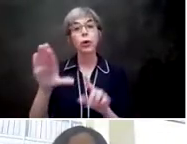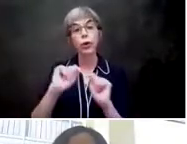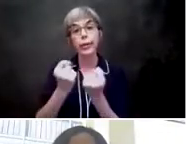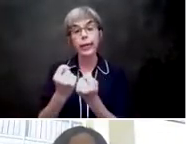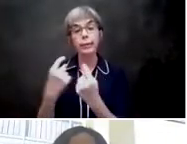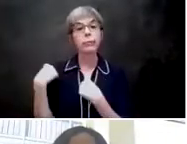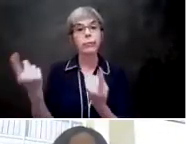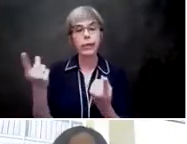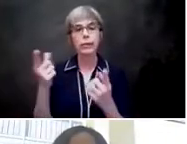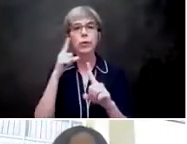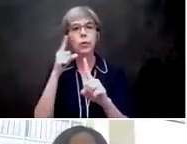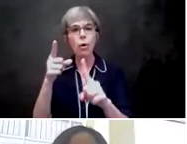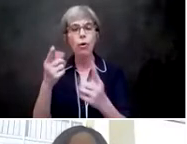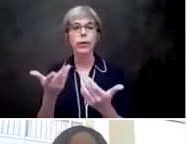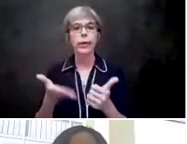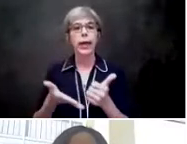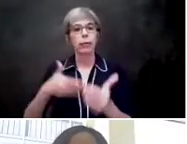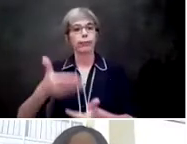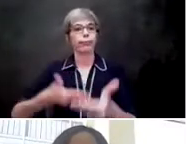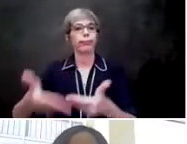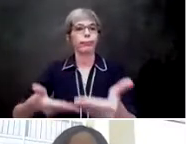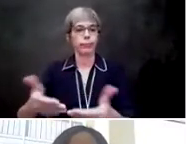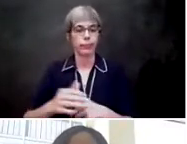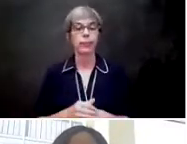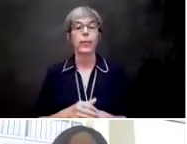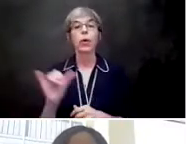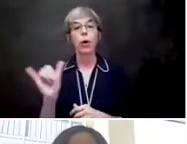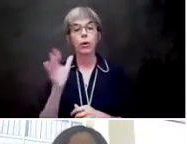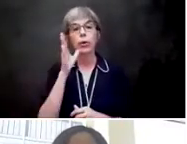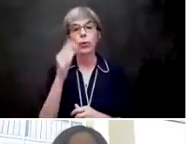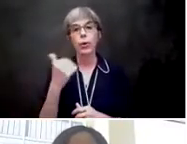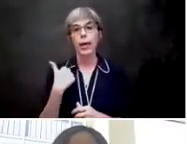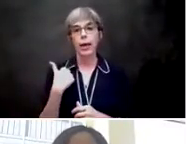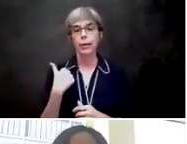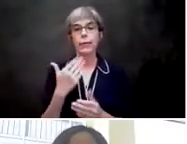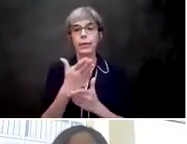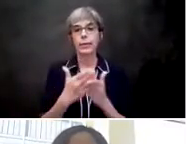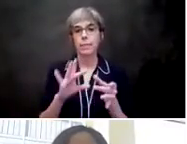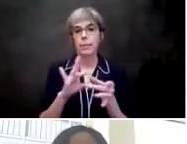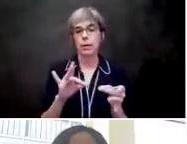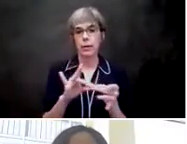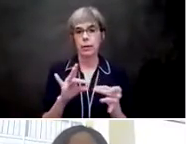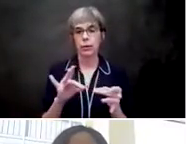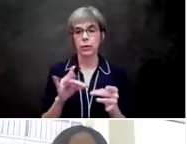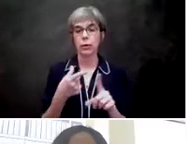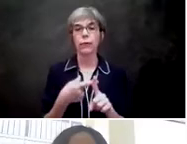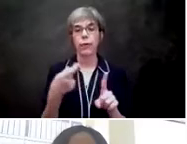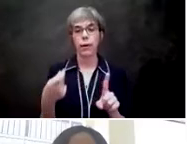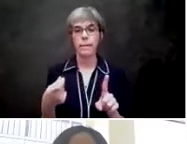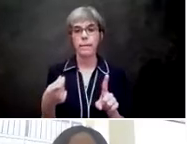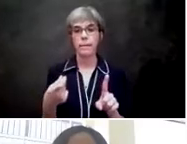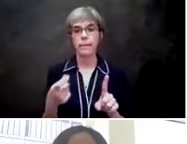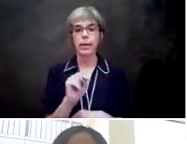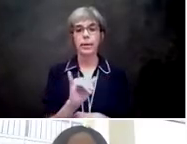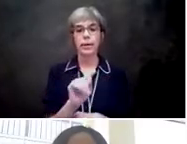on for the last many months. We also will have some prepared comments by Nita Ludwig,